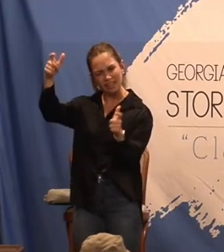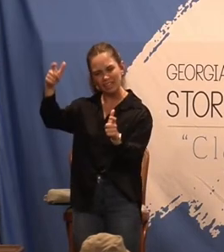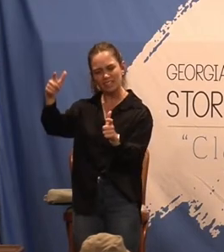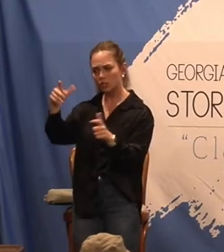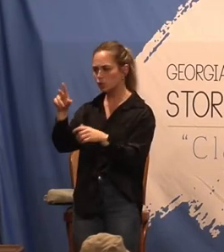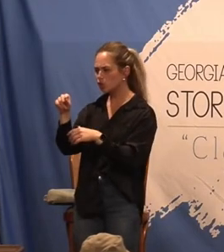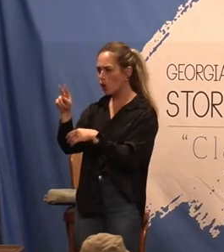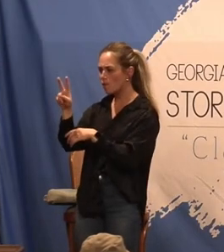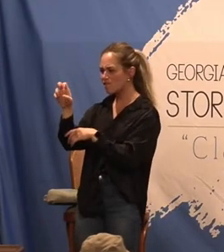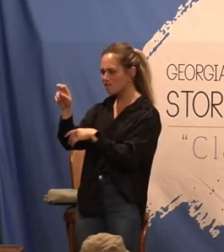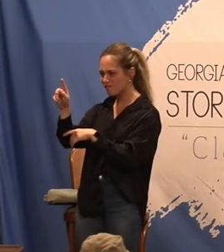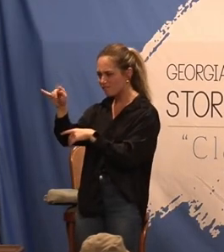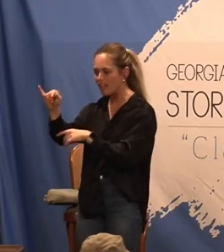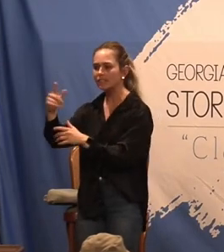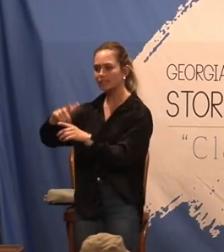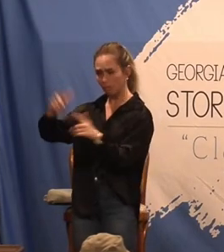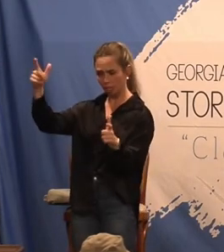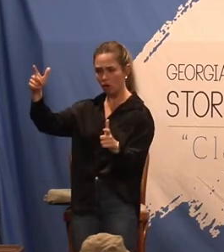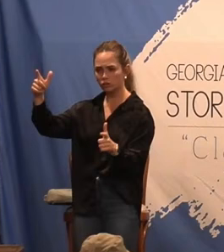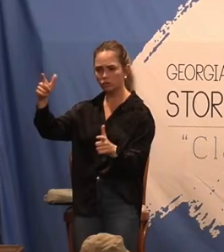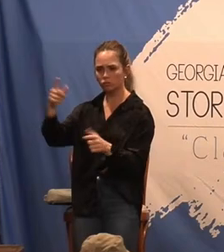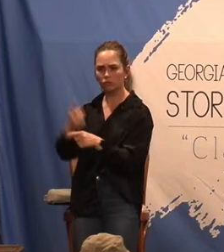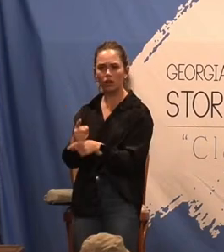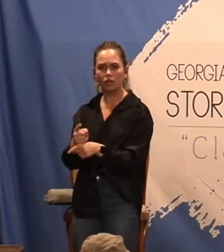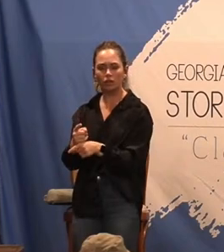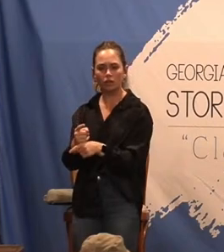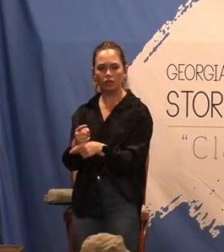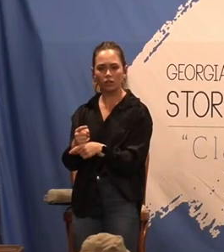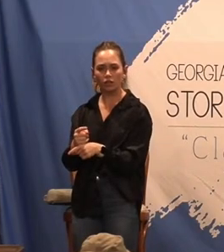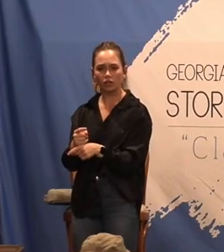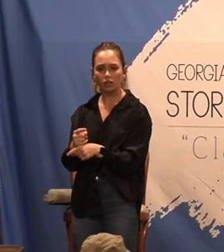grande? No, it's venti, right? That's the biggest one, venti.